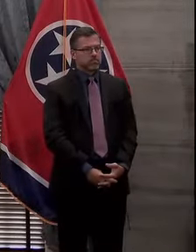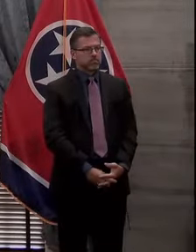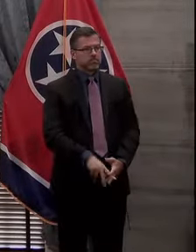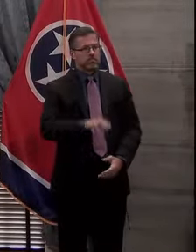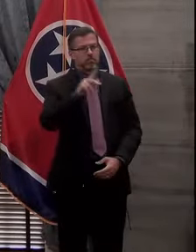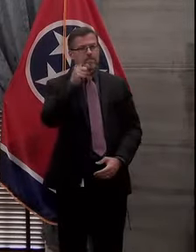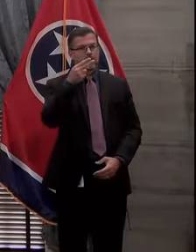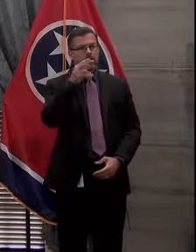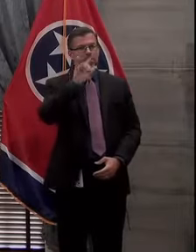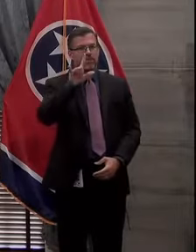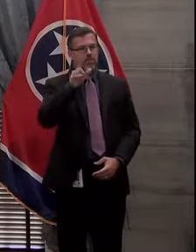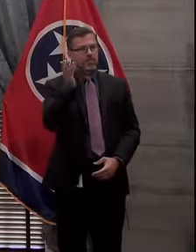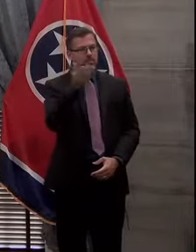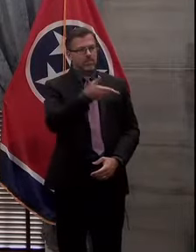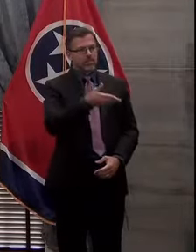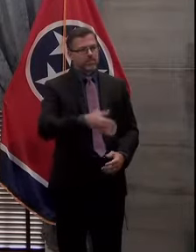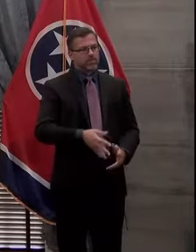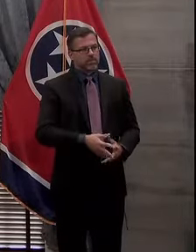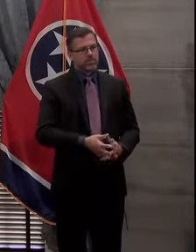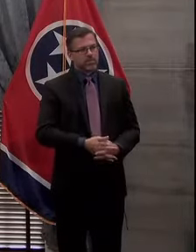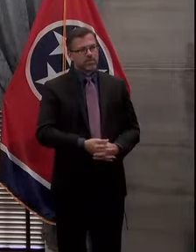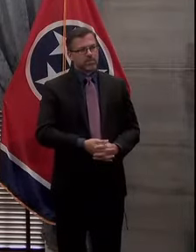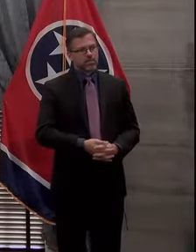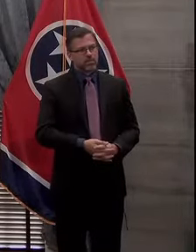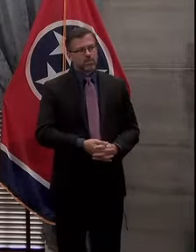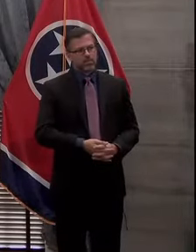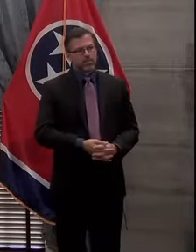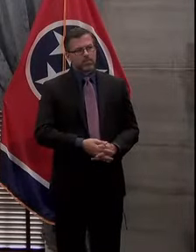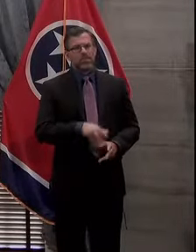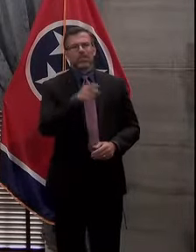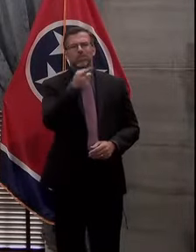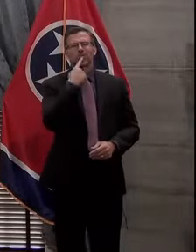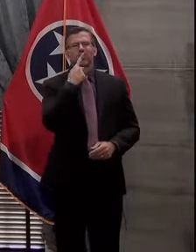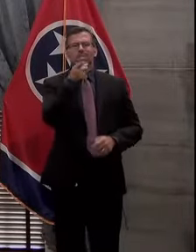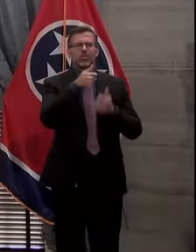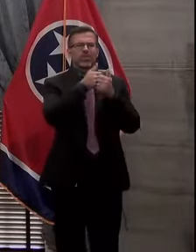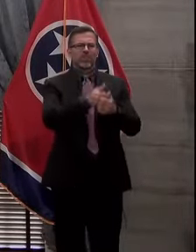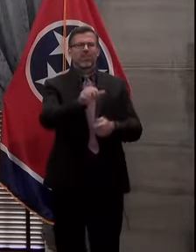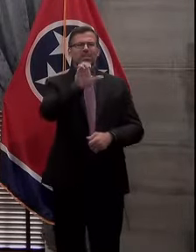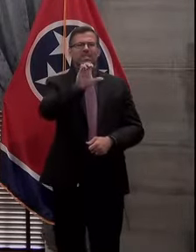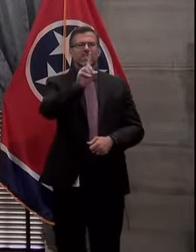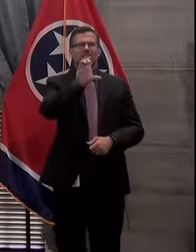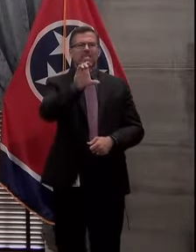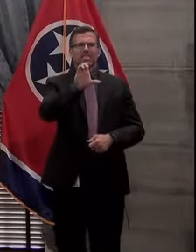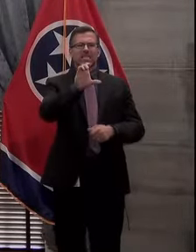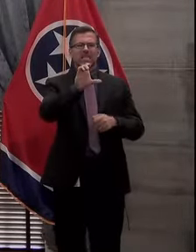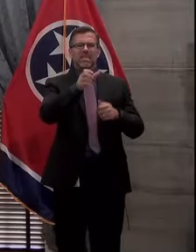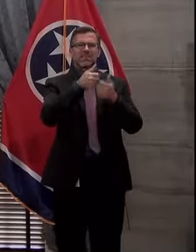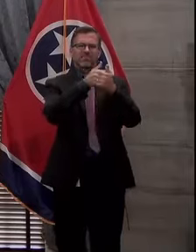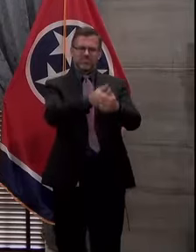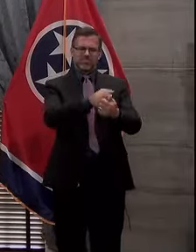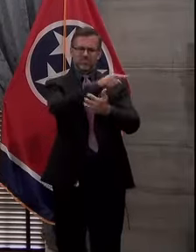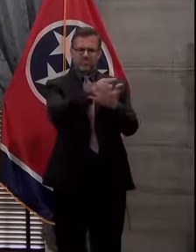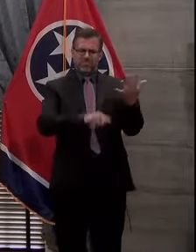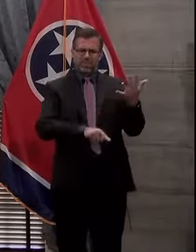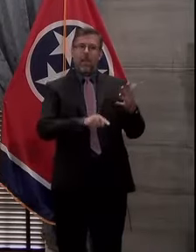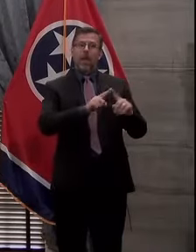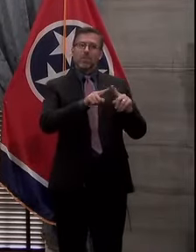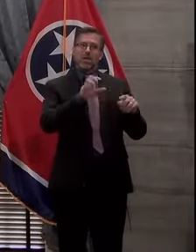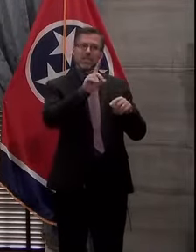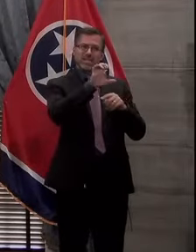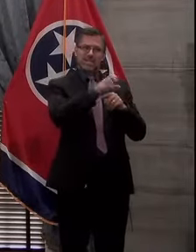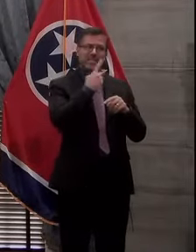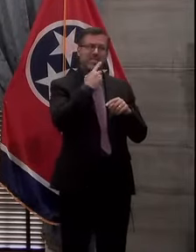Phil? Hello, Governor. You say you are following the CDC guidelines, but the CDC guidelines say if someone